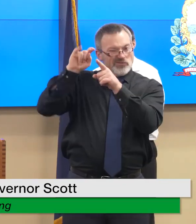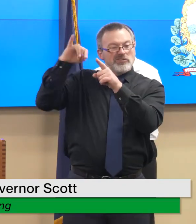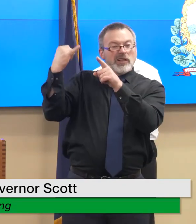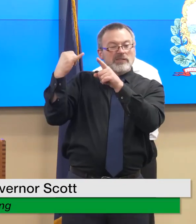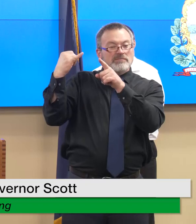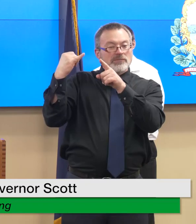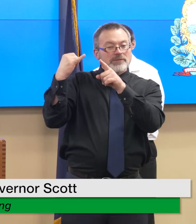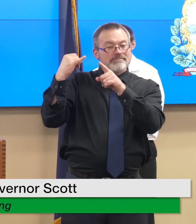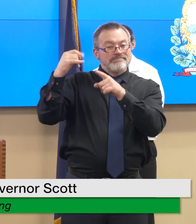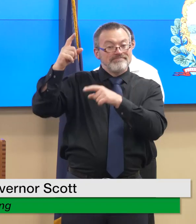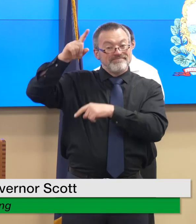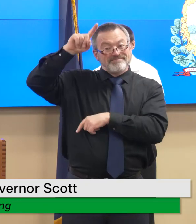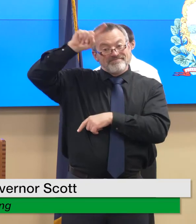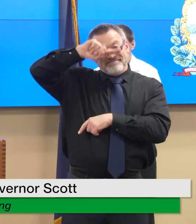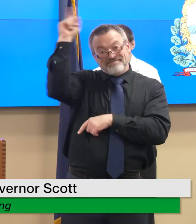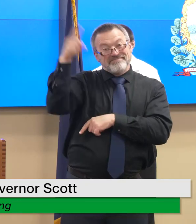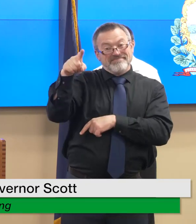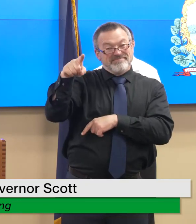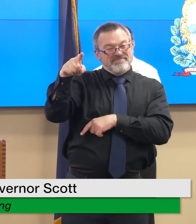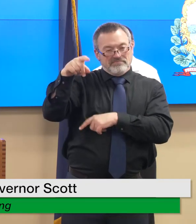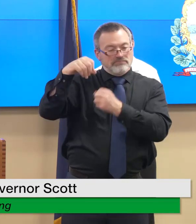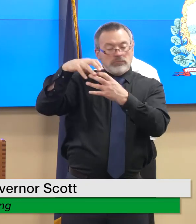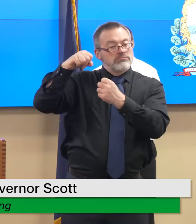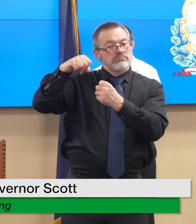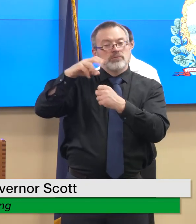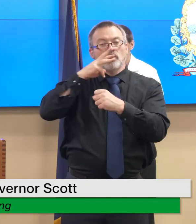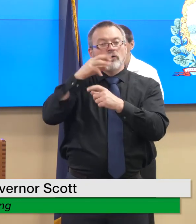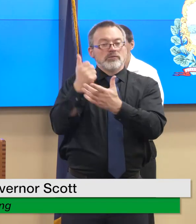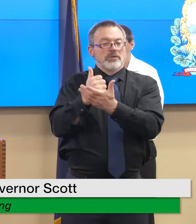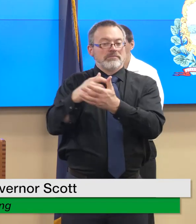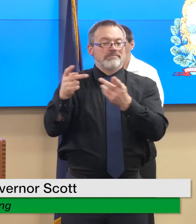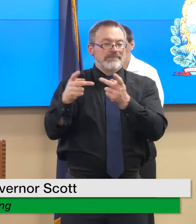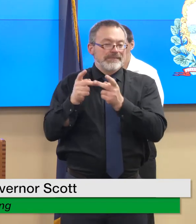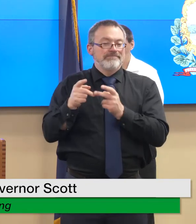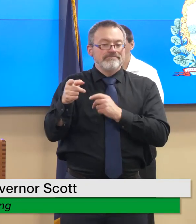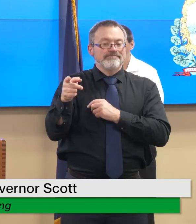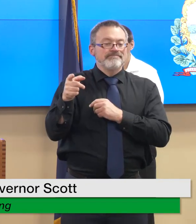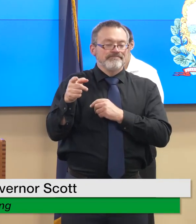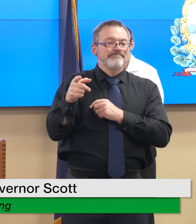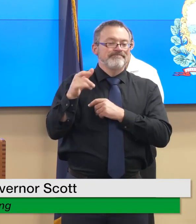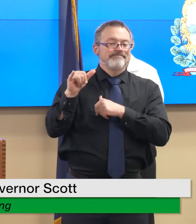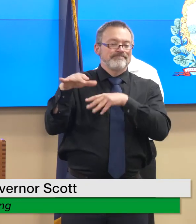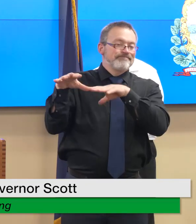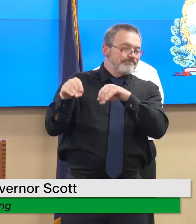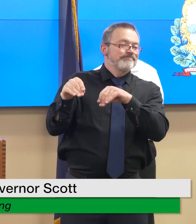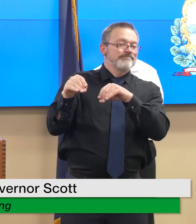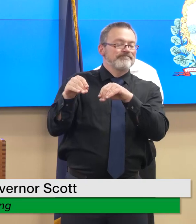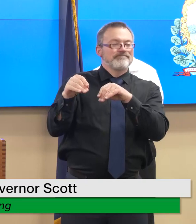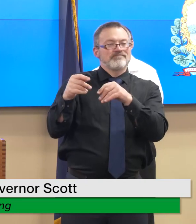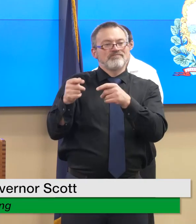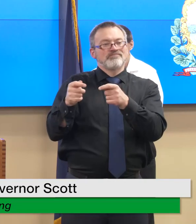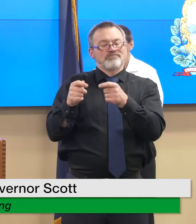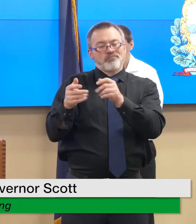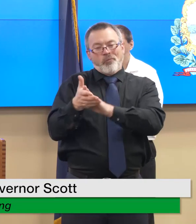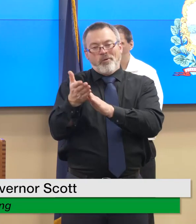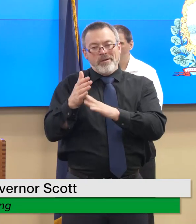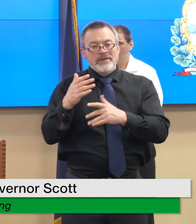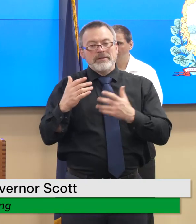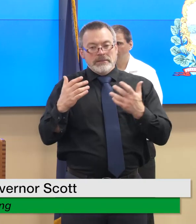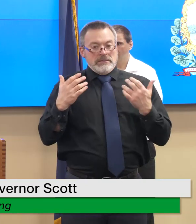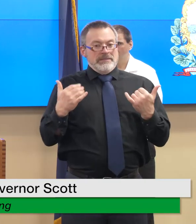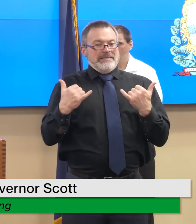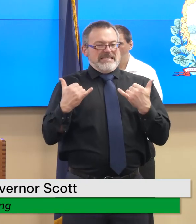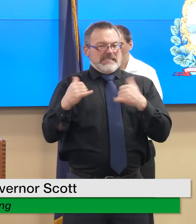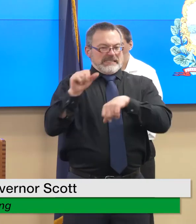at the water treatment plant destroyed a controller that managed part of the water system operation. And we are currently working with